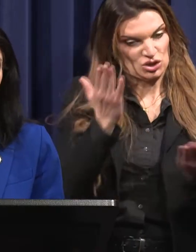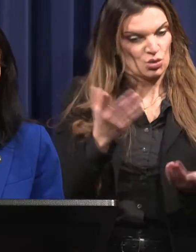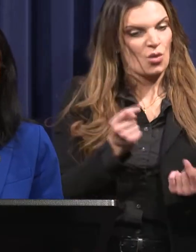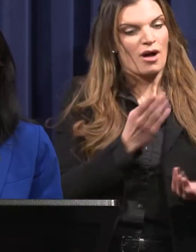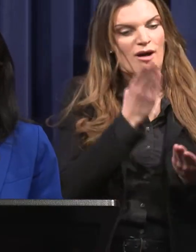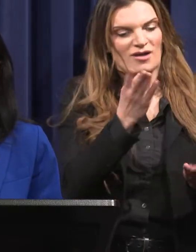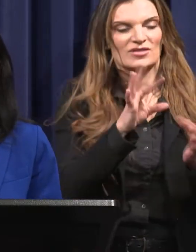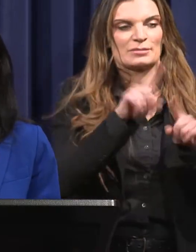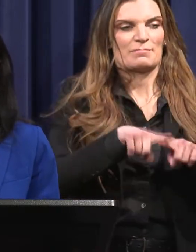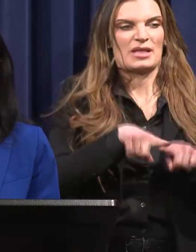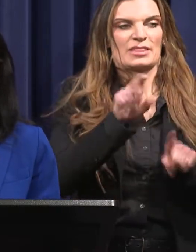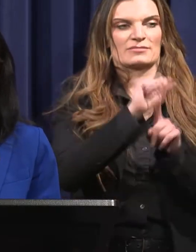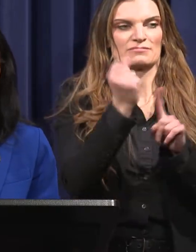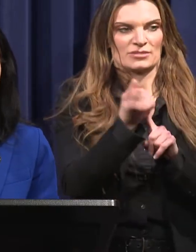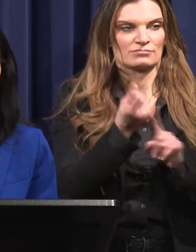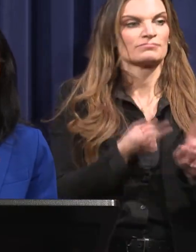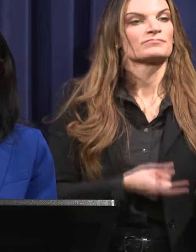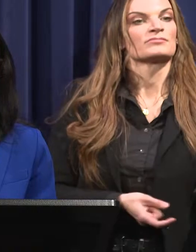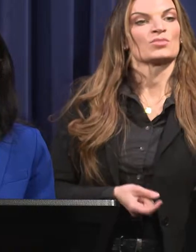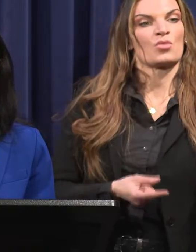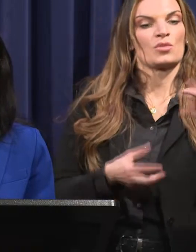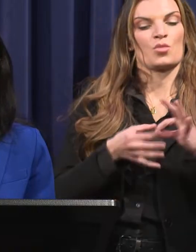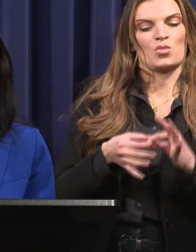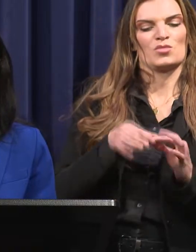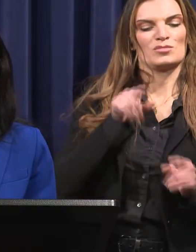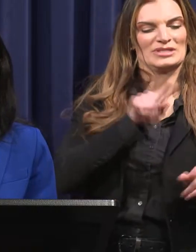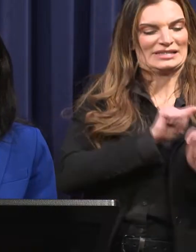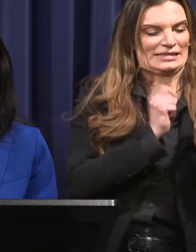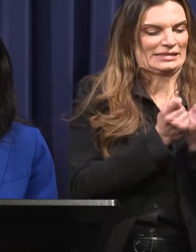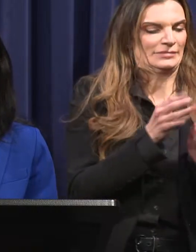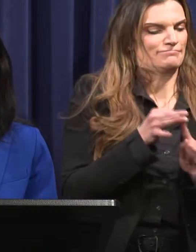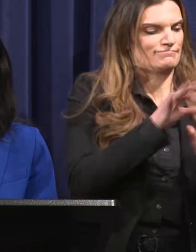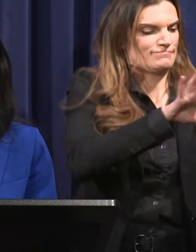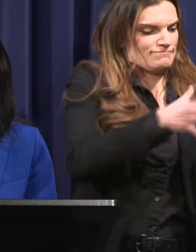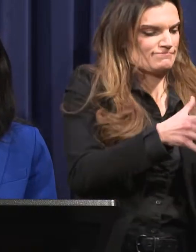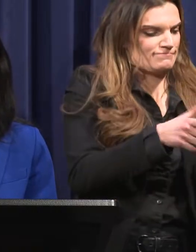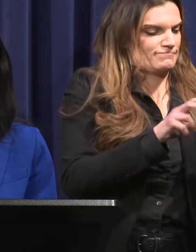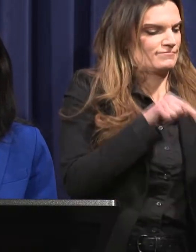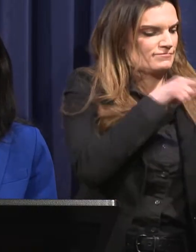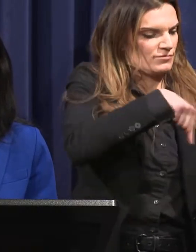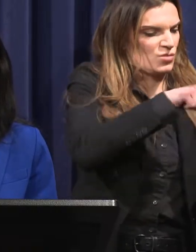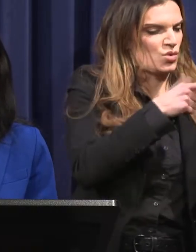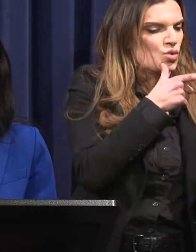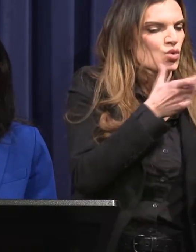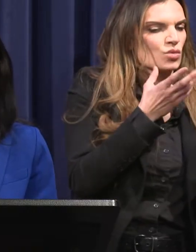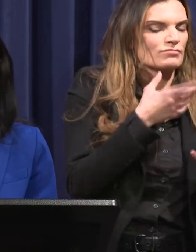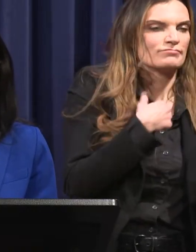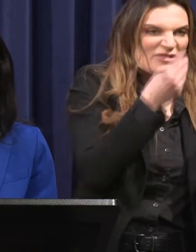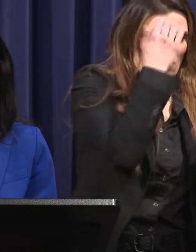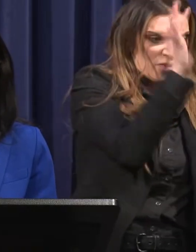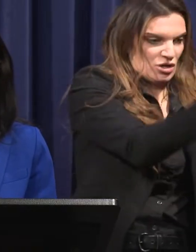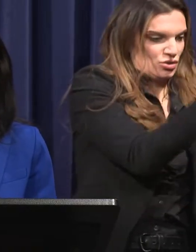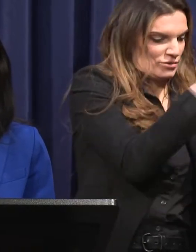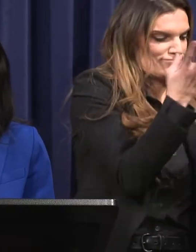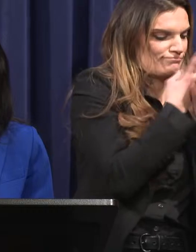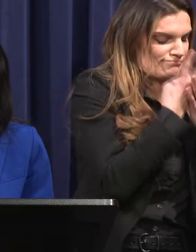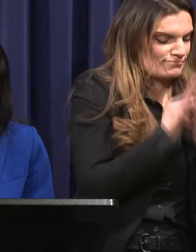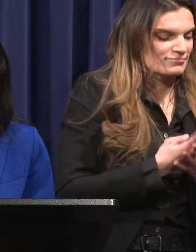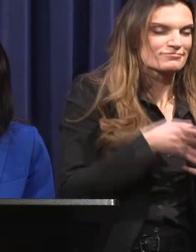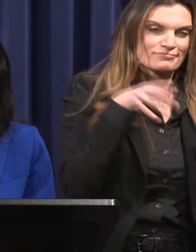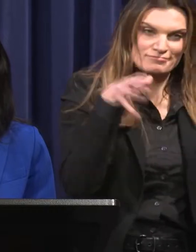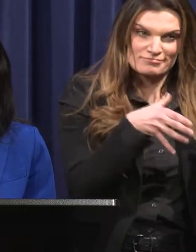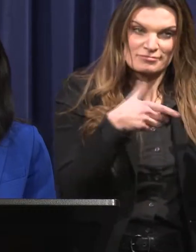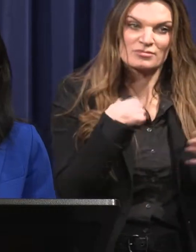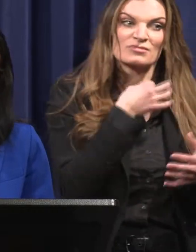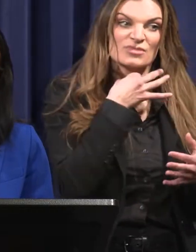based on the circumstances. Just one quick follow-up on the team. How many people are on it? And while I know you can't identify them specifically, are they made up